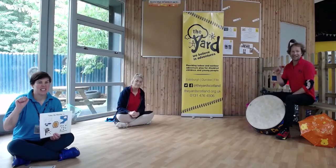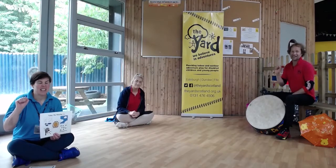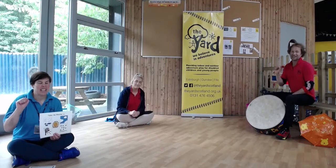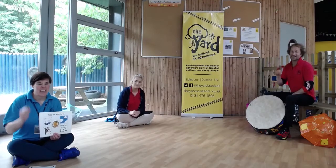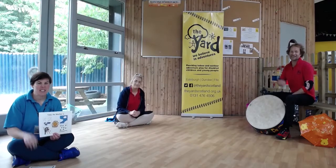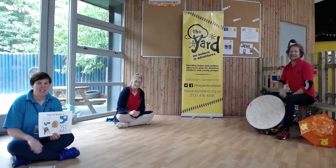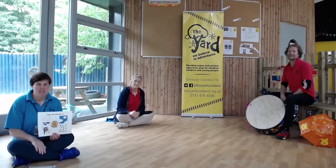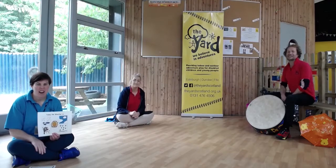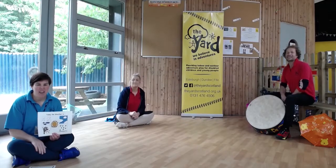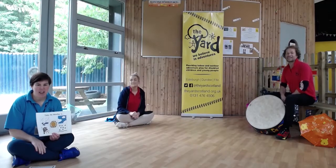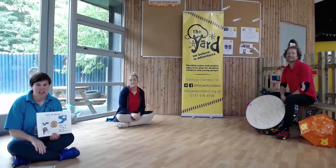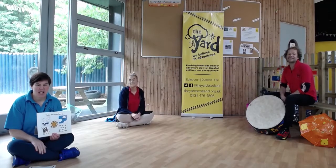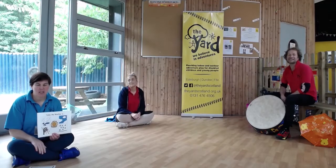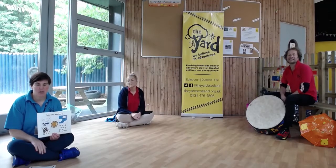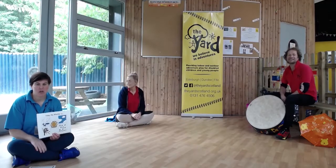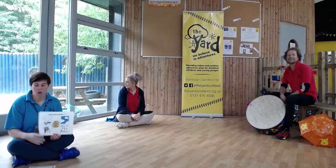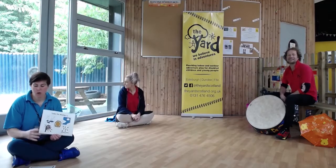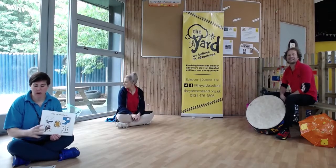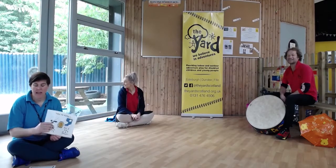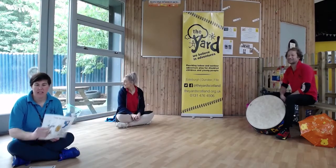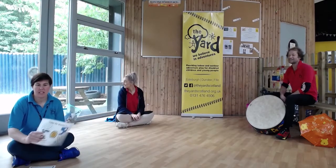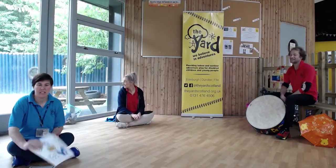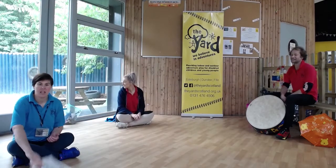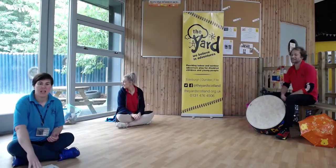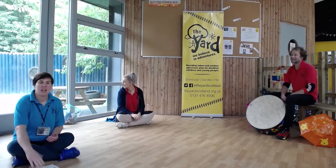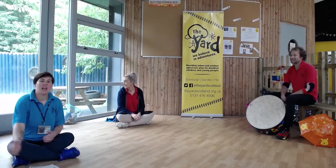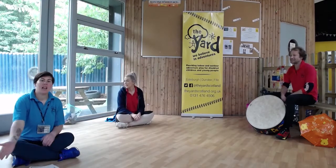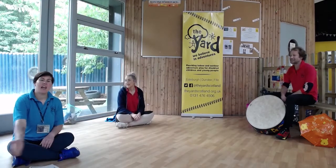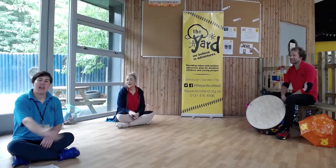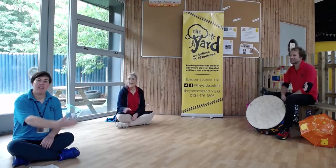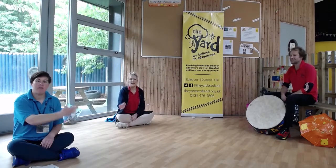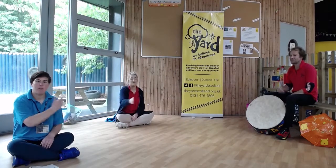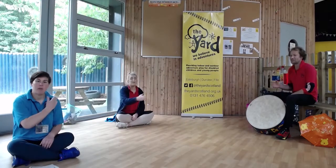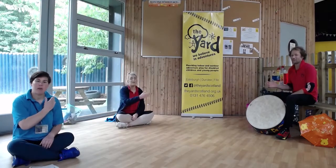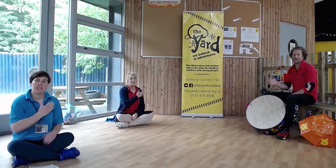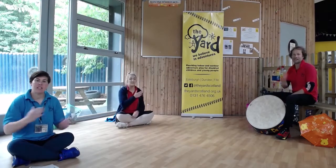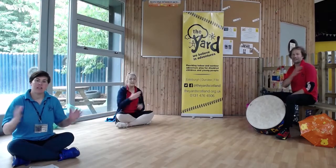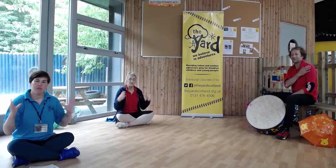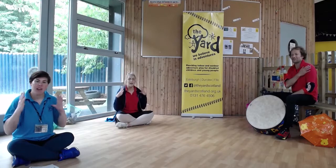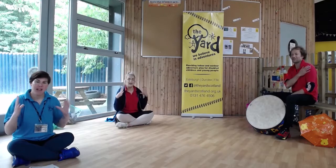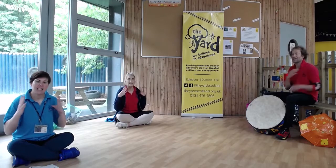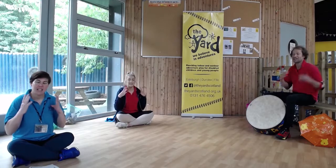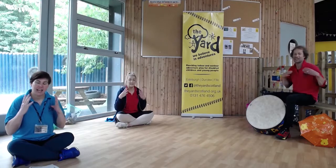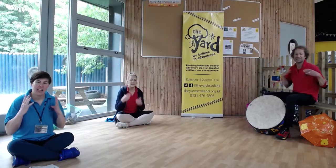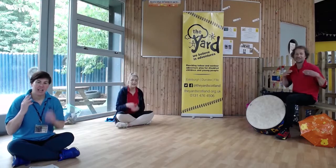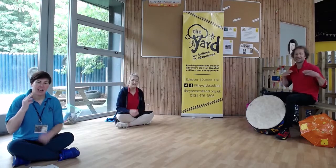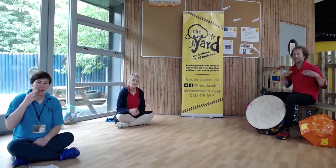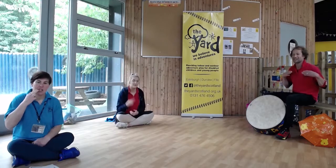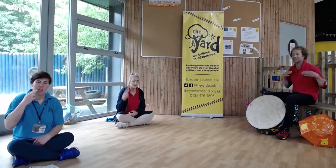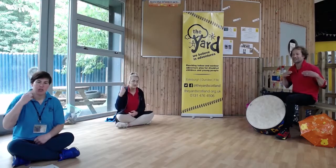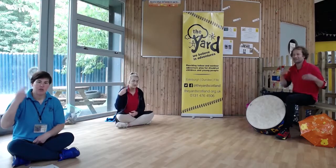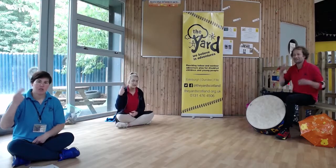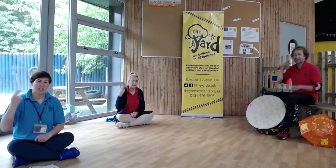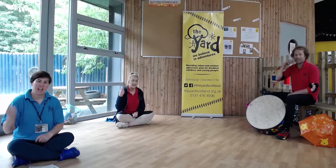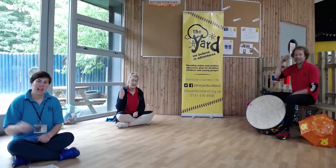It is very rainy, so is everybody ready to say